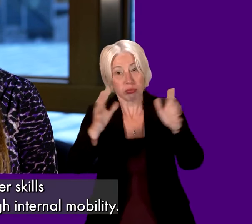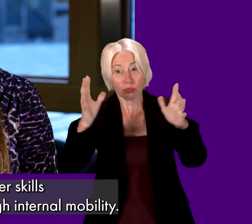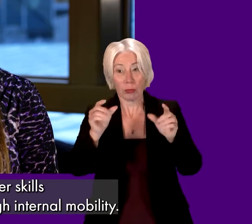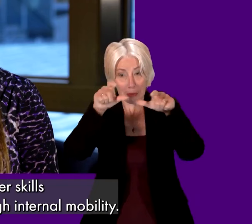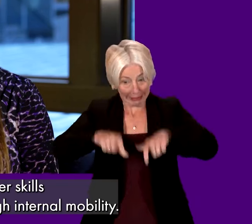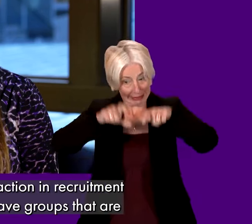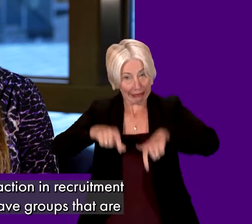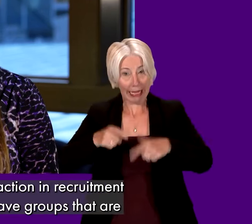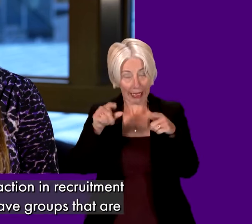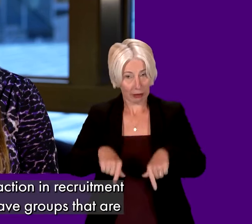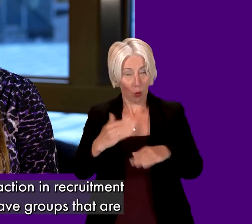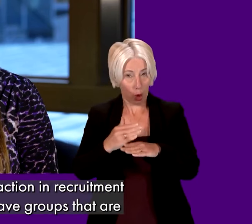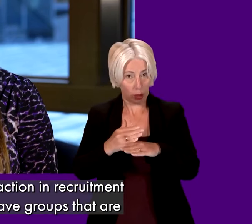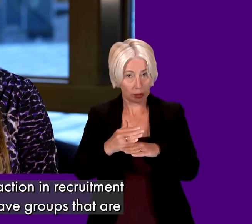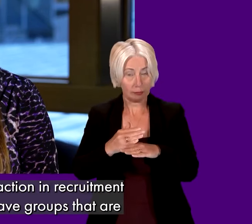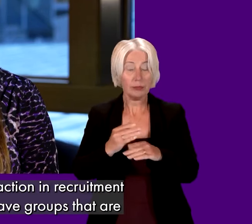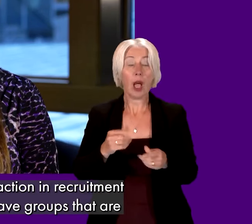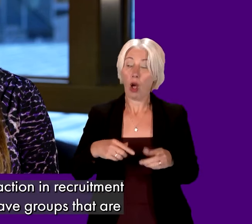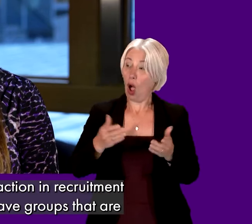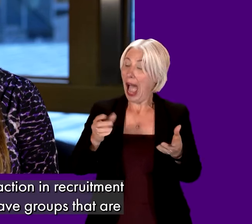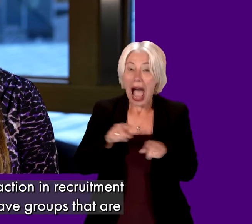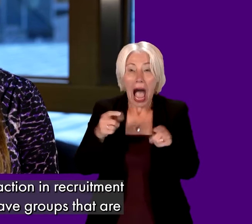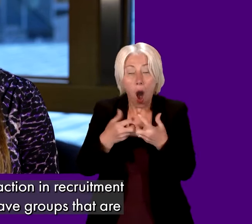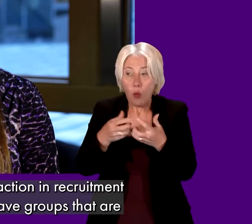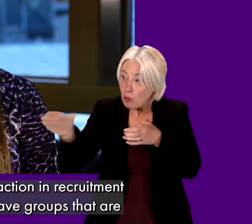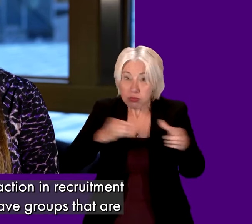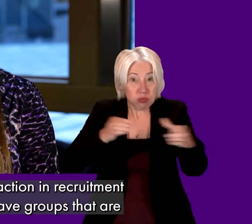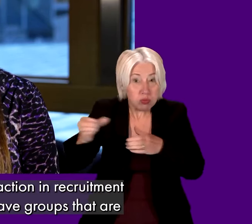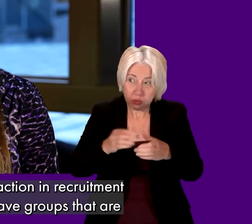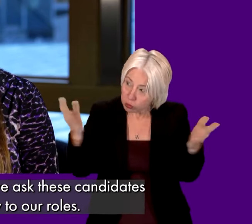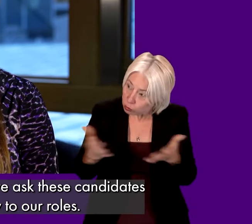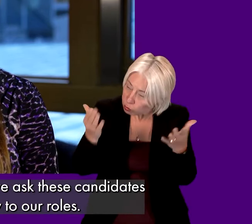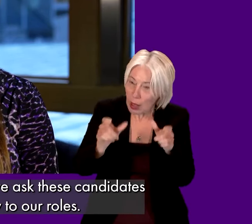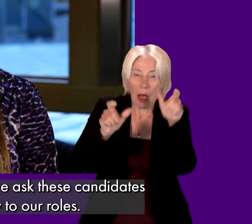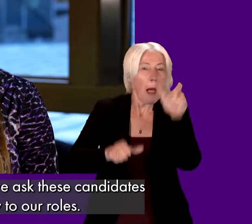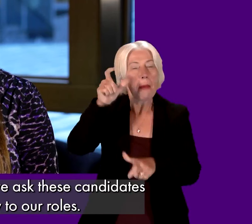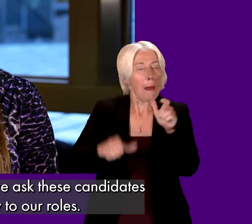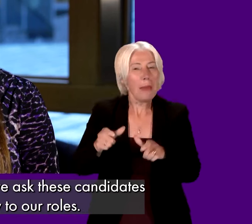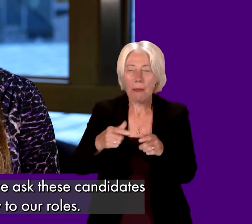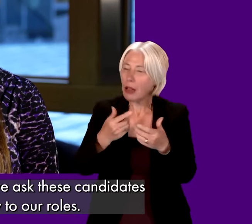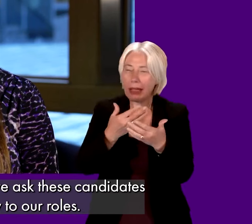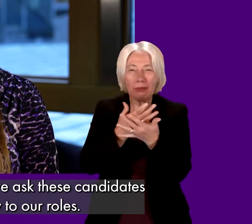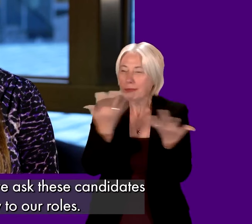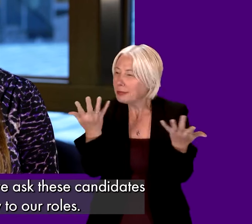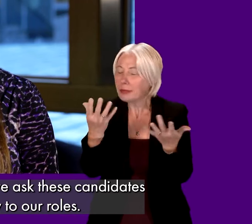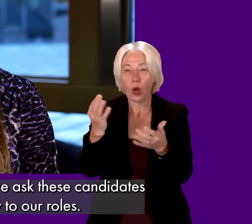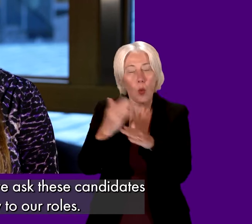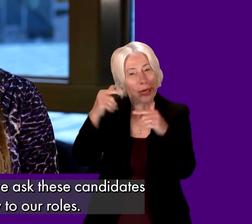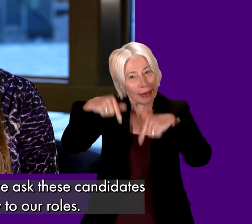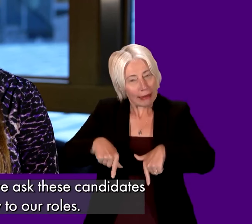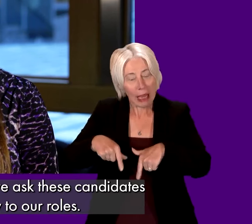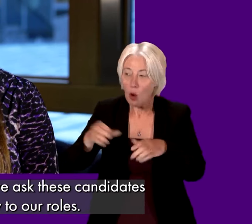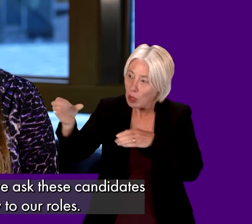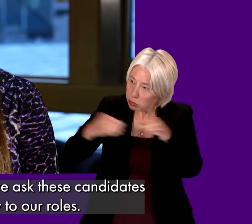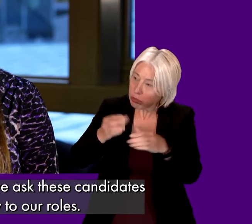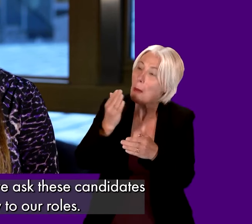mobility. We use positive action in recruitment, and where we have groups that are underrepresented, we ask these candidates to also